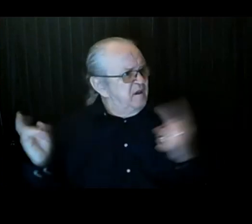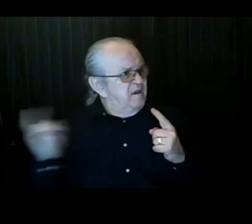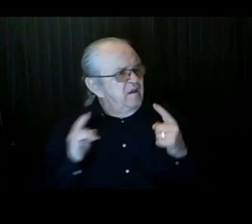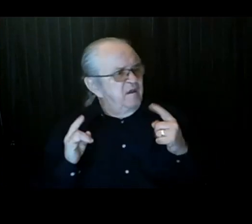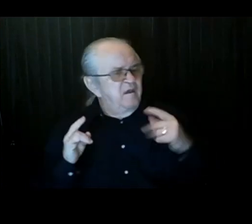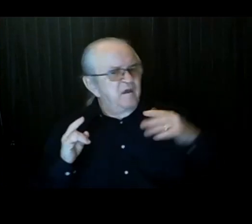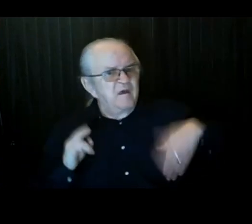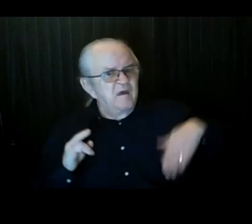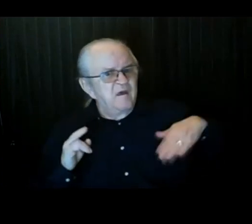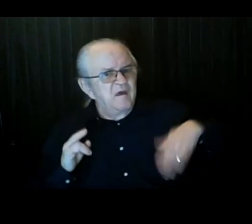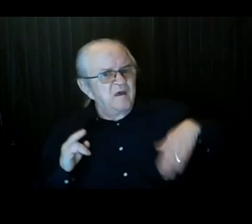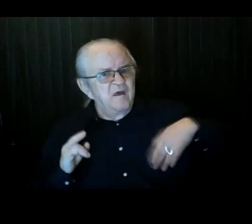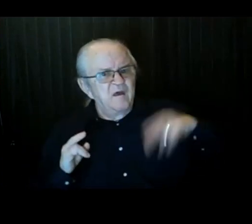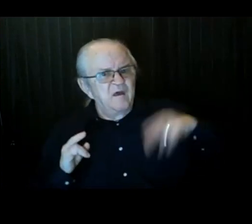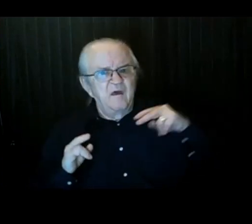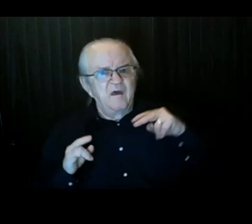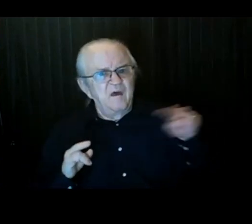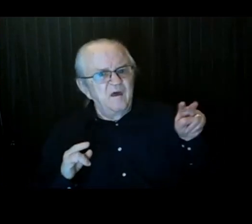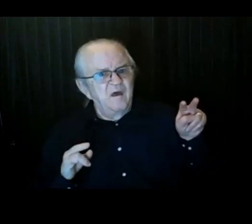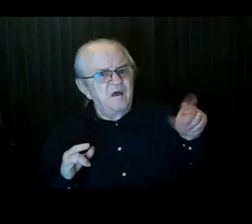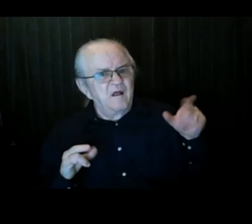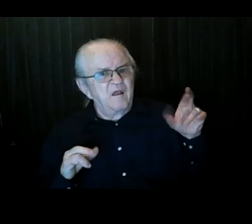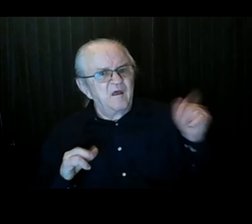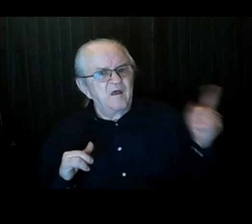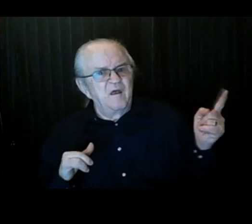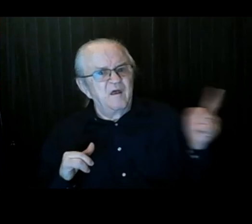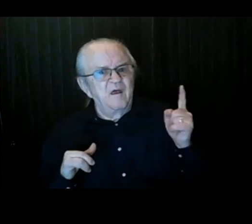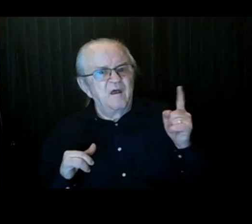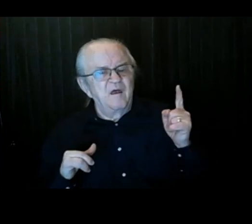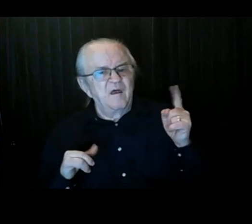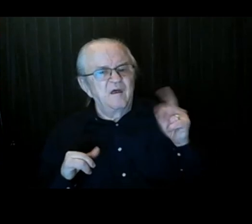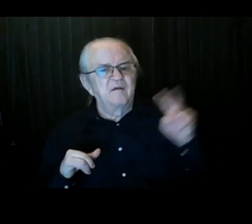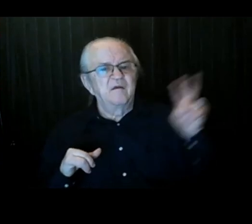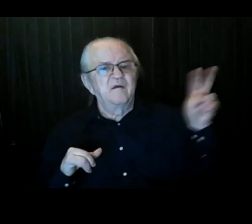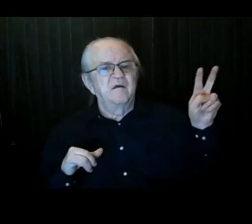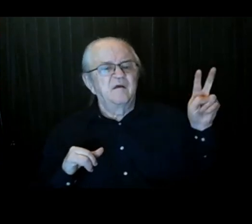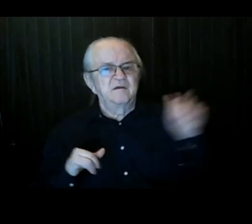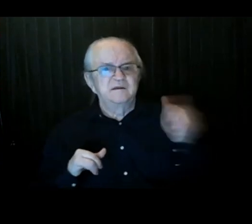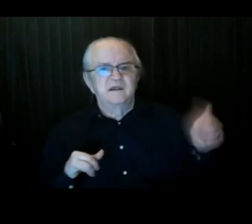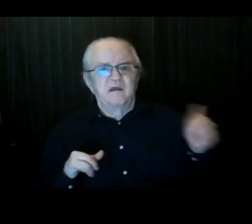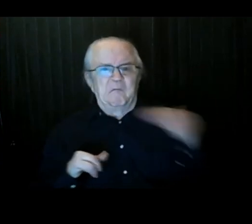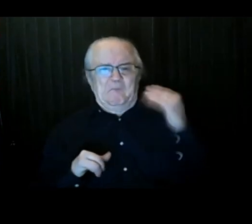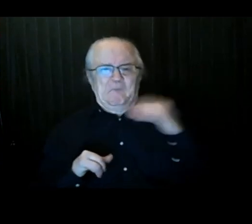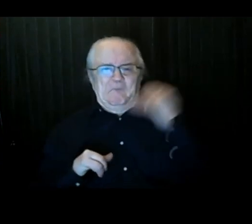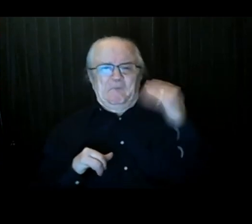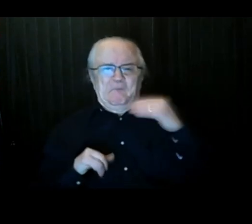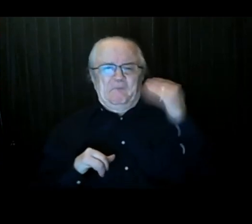checked in with Gloria, who had stepped into the scene, and she was looking away because she couldn't stop laughing.